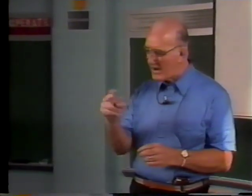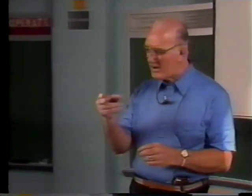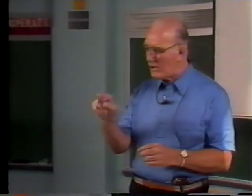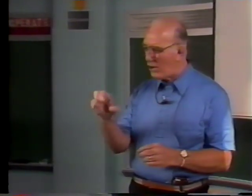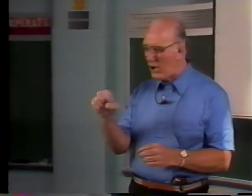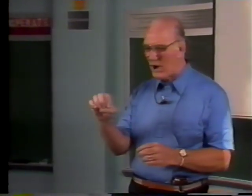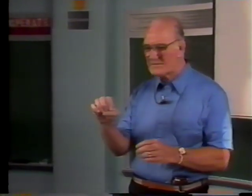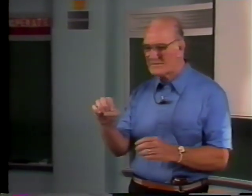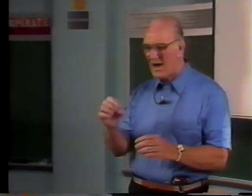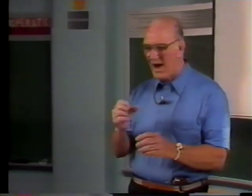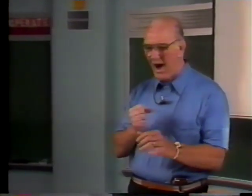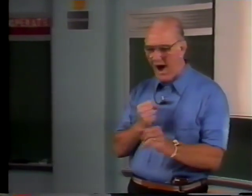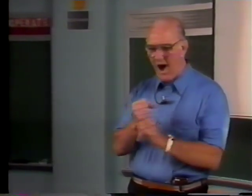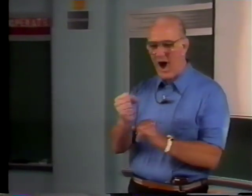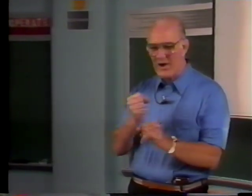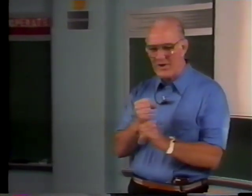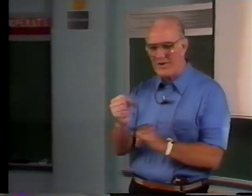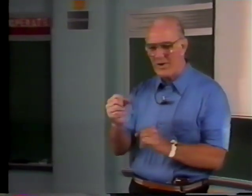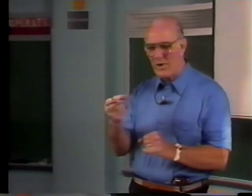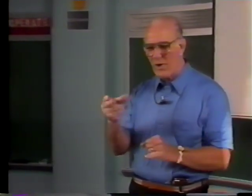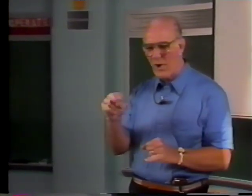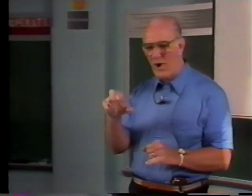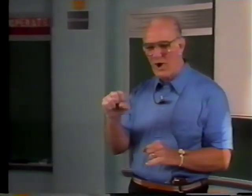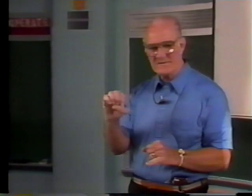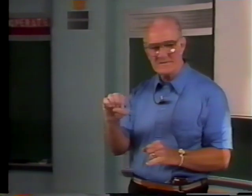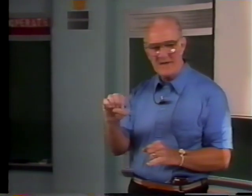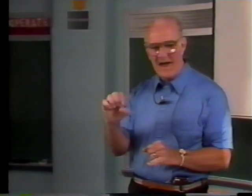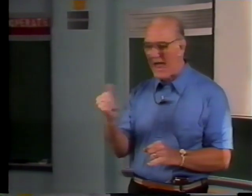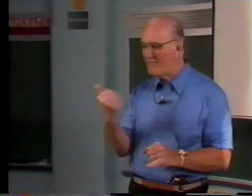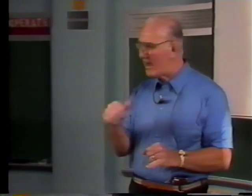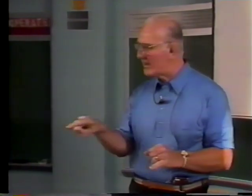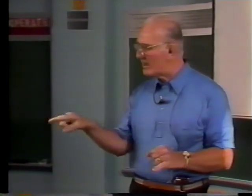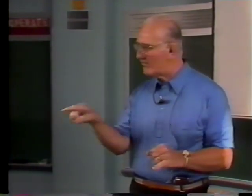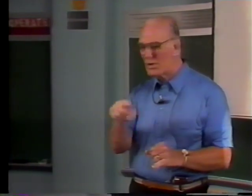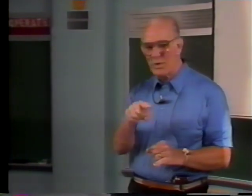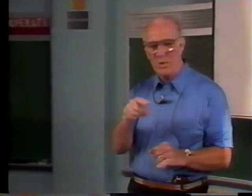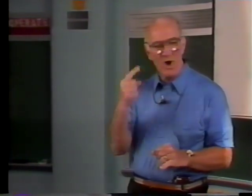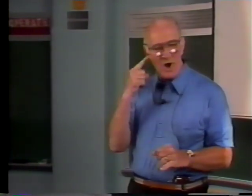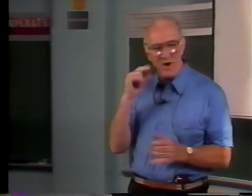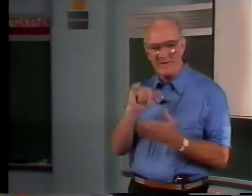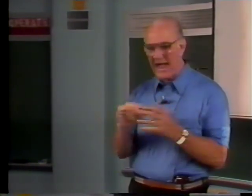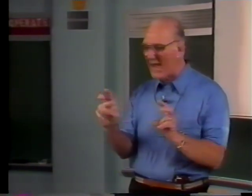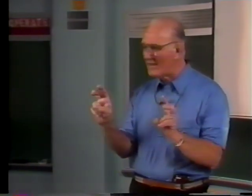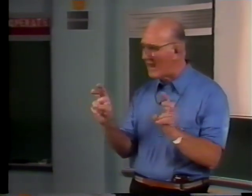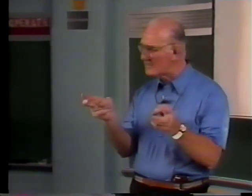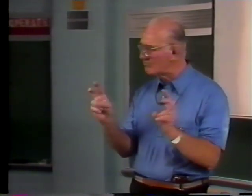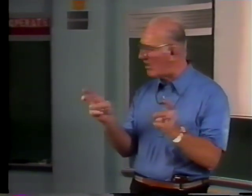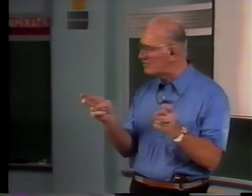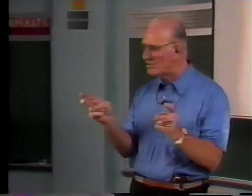Iron horse. Iron horse. Have any of you heard that expression?